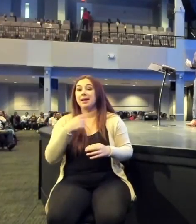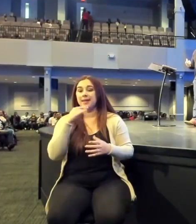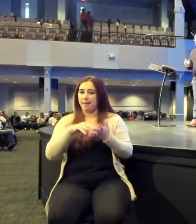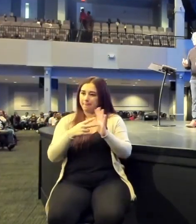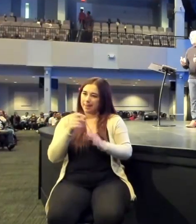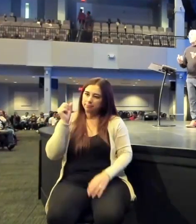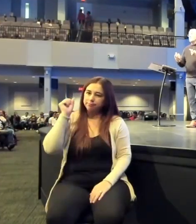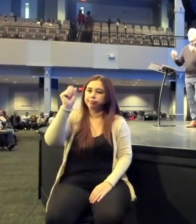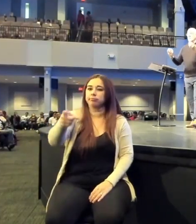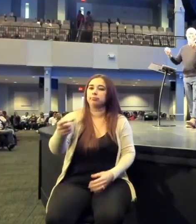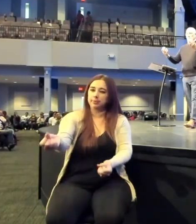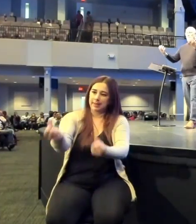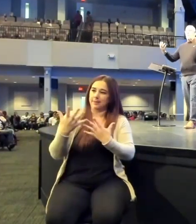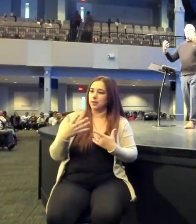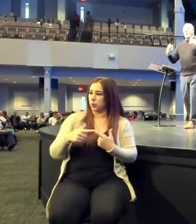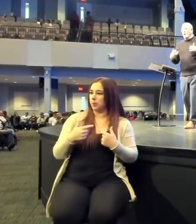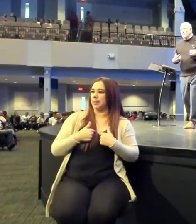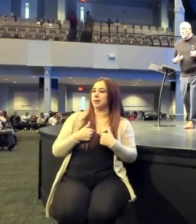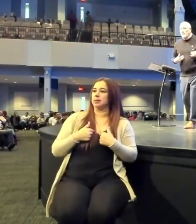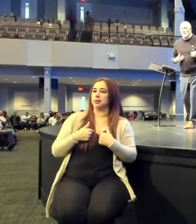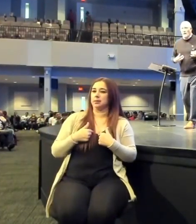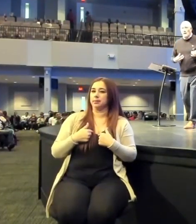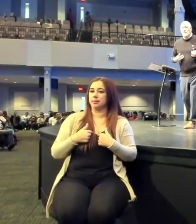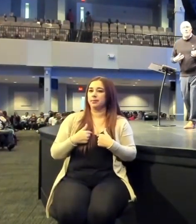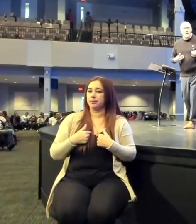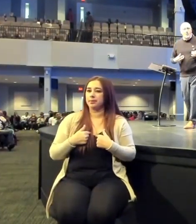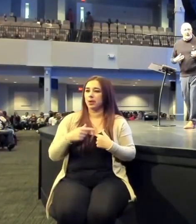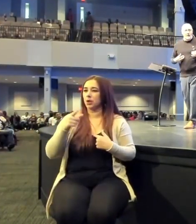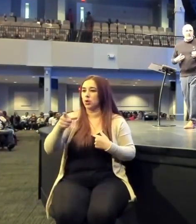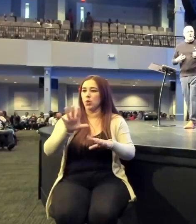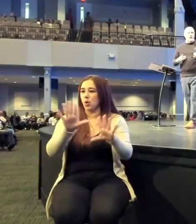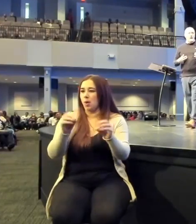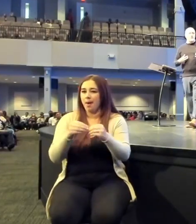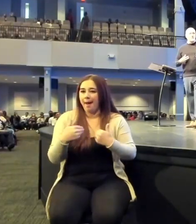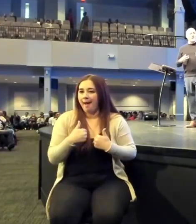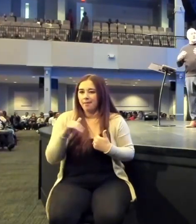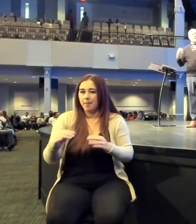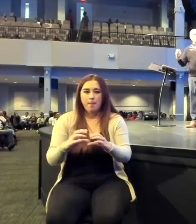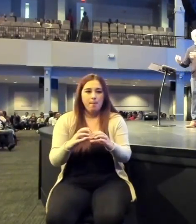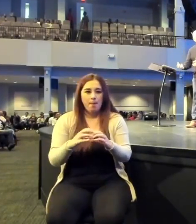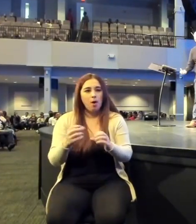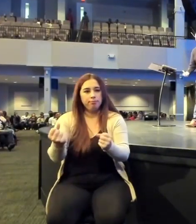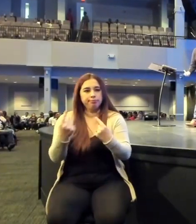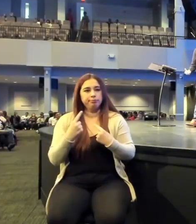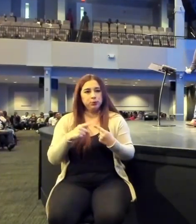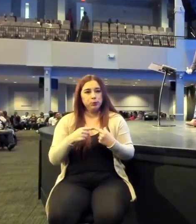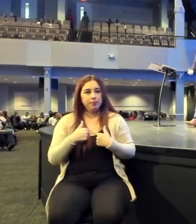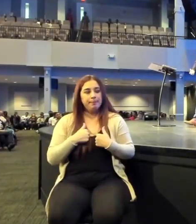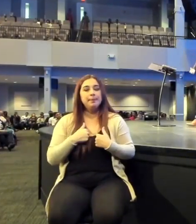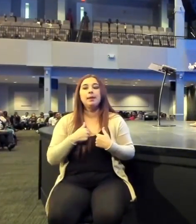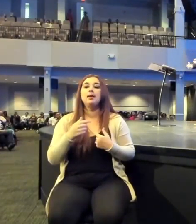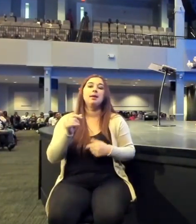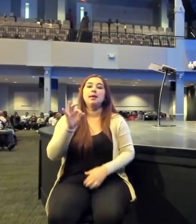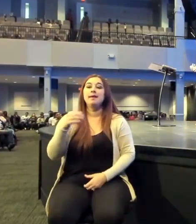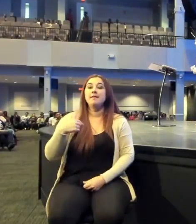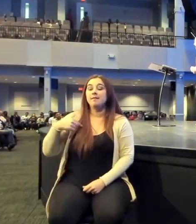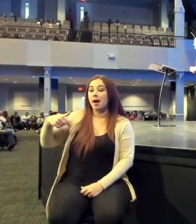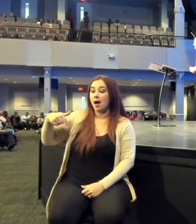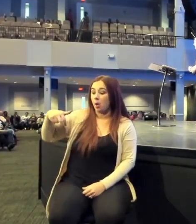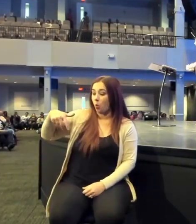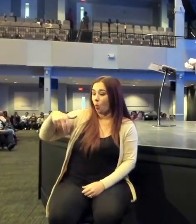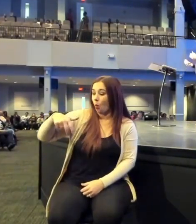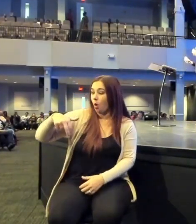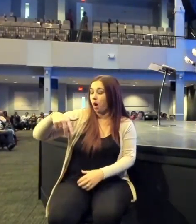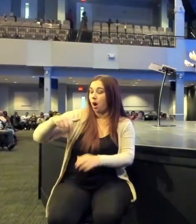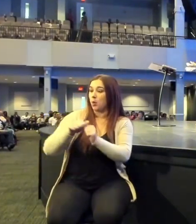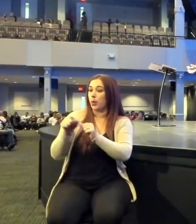mean? It would mean that you would throw the ball to me, right? You would no longer have it in your hands. You would throw it to me. If I walked along beside